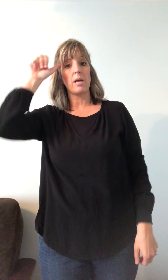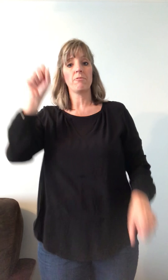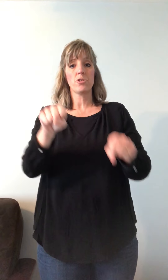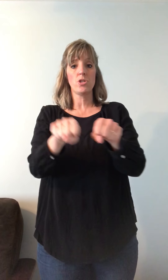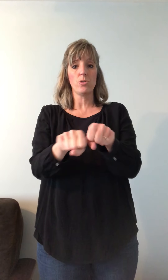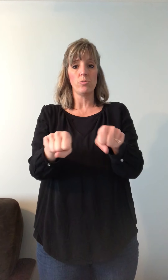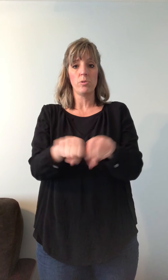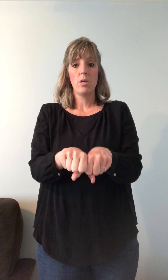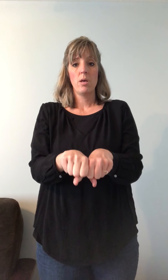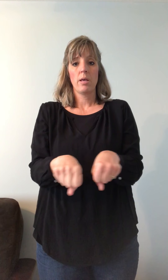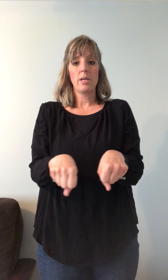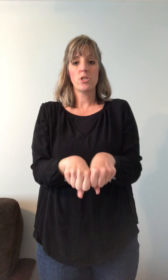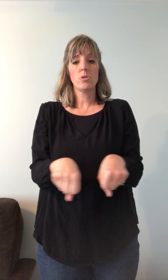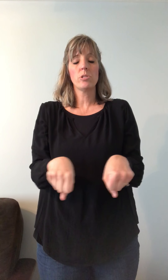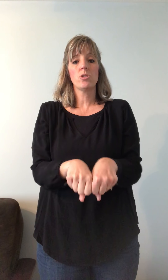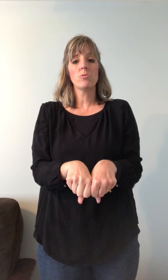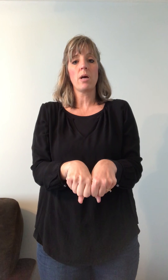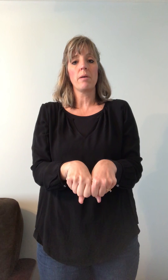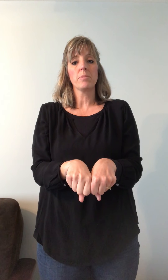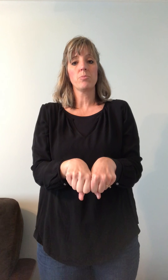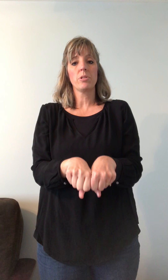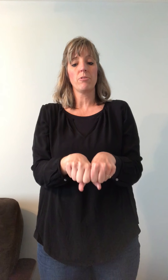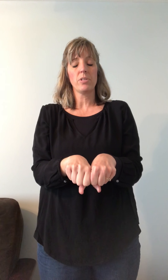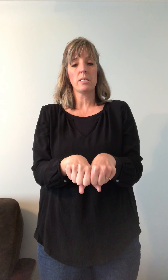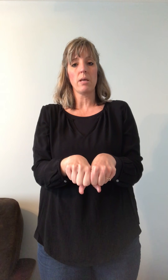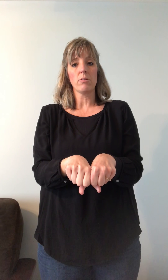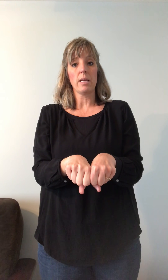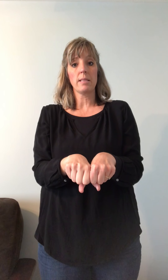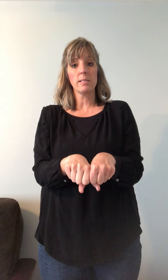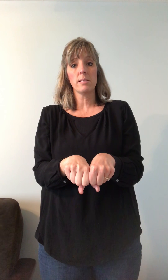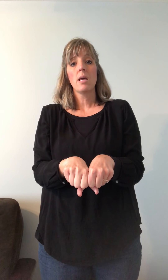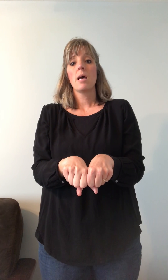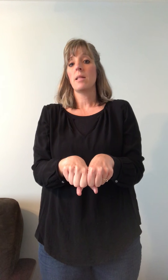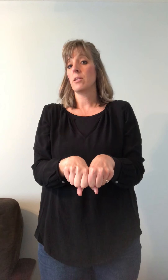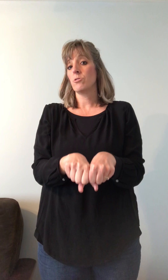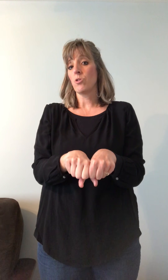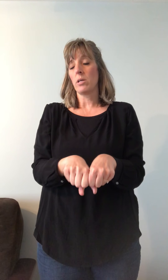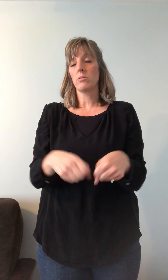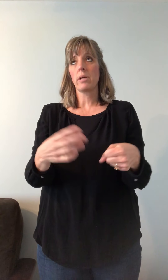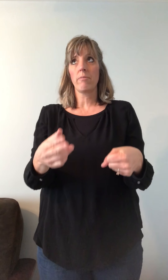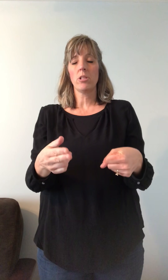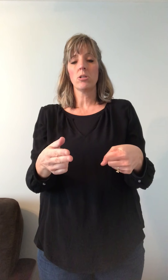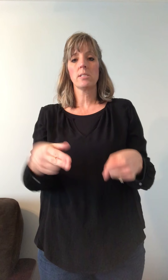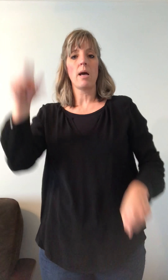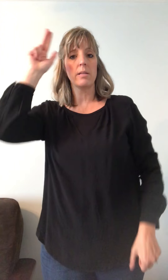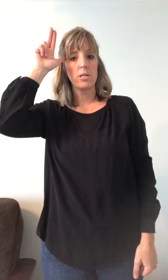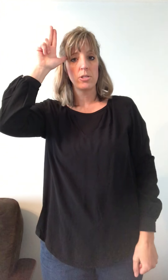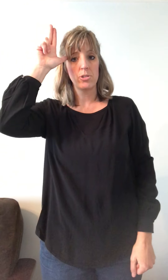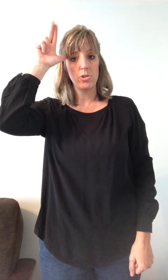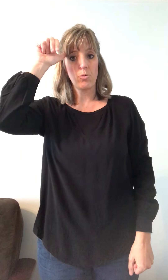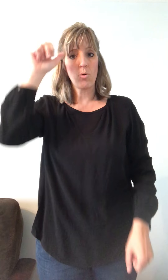for shoe. Okay, shoe is two times with your fists together like this, and then you draw it. So it's kind of a long sign. So you do